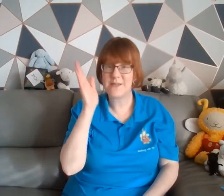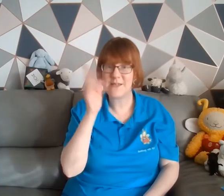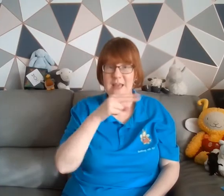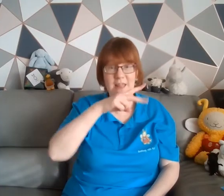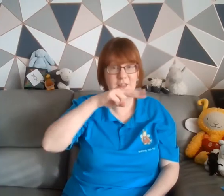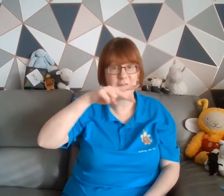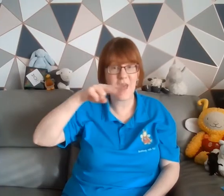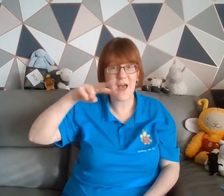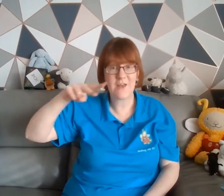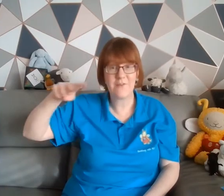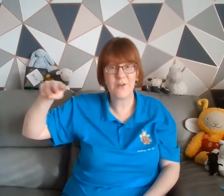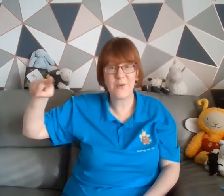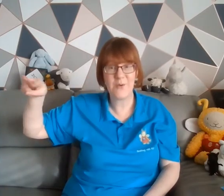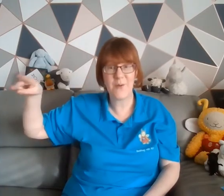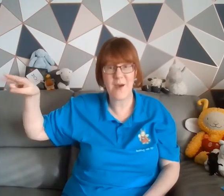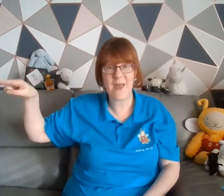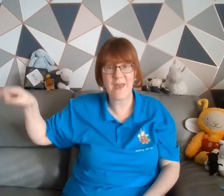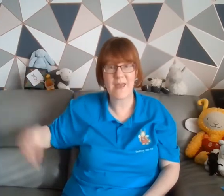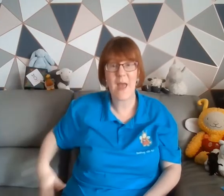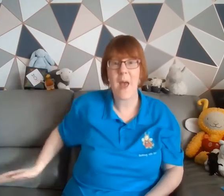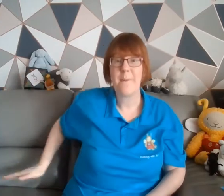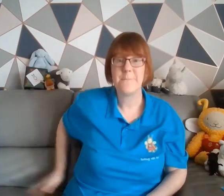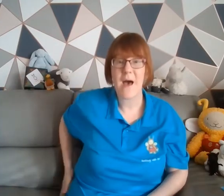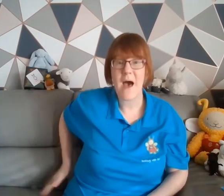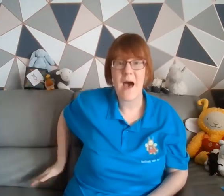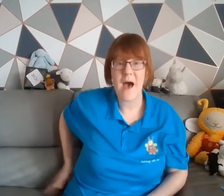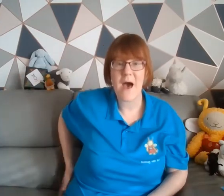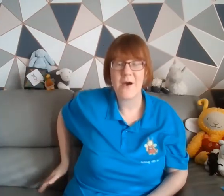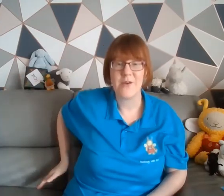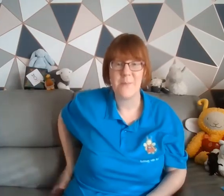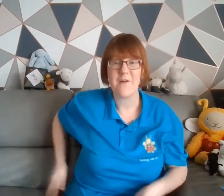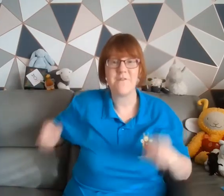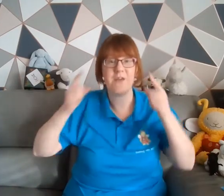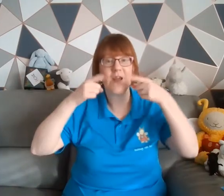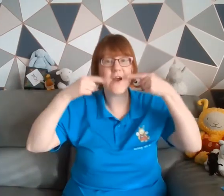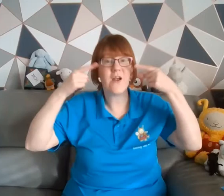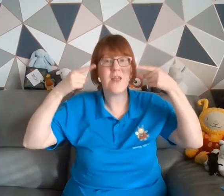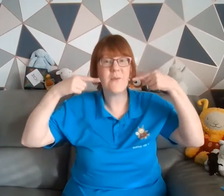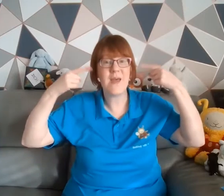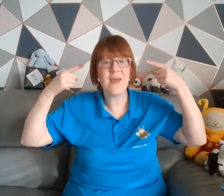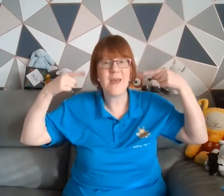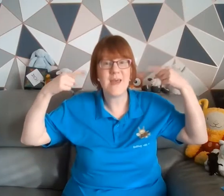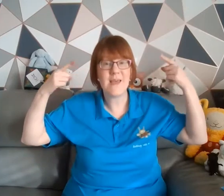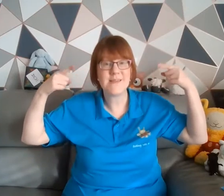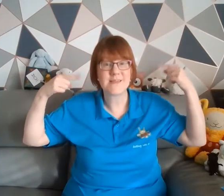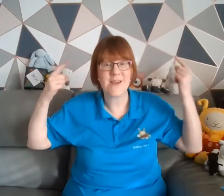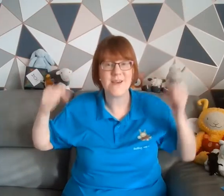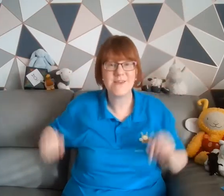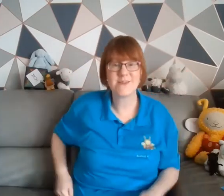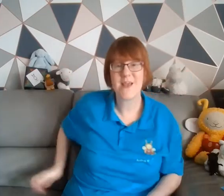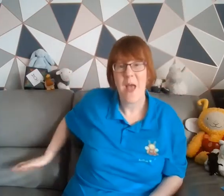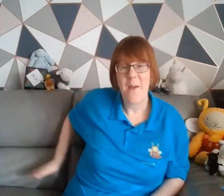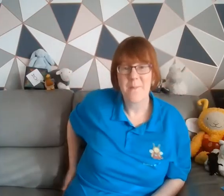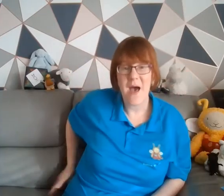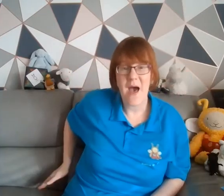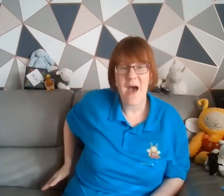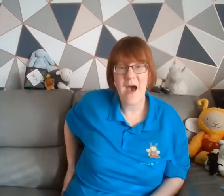it and the fly flew away. Powder Puff and Curly Whiskers.